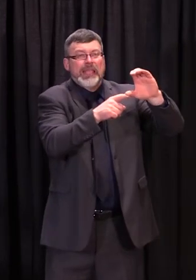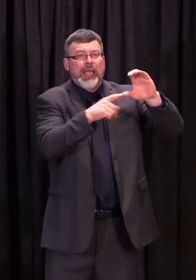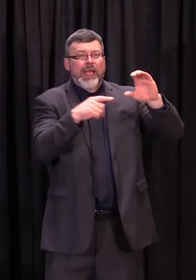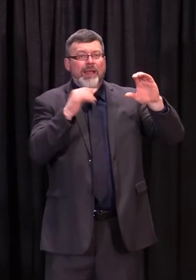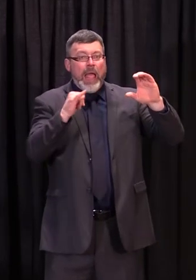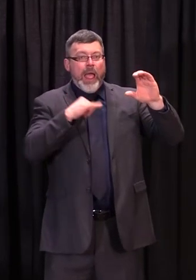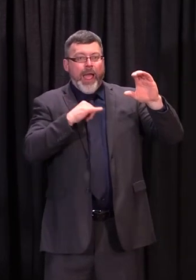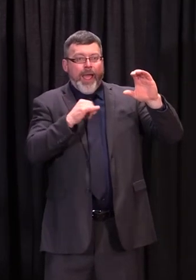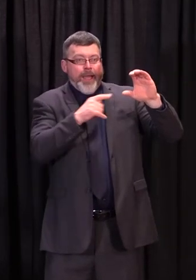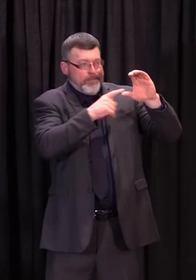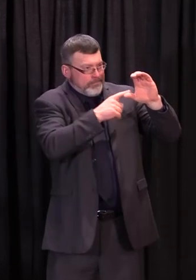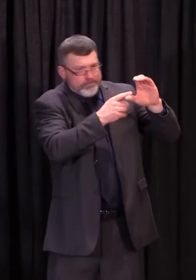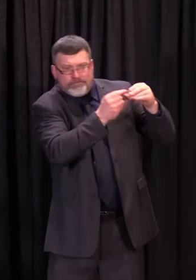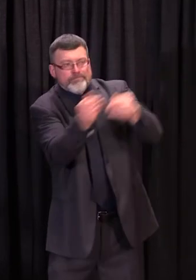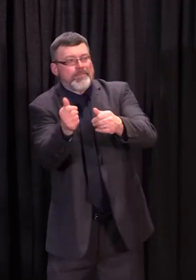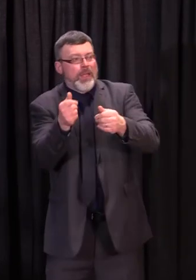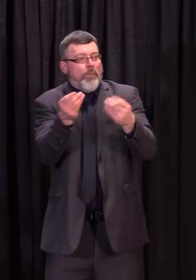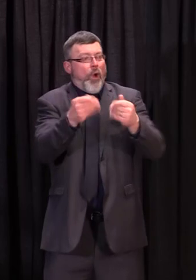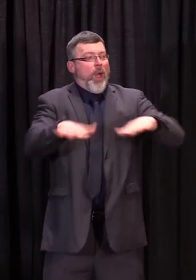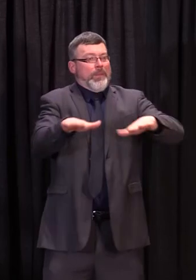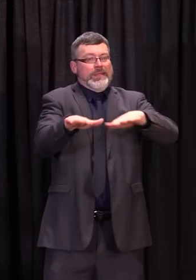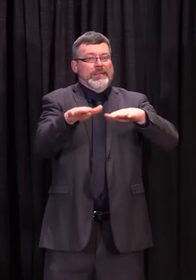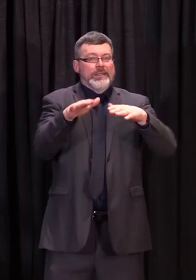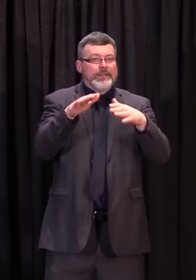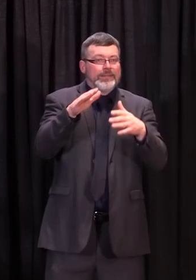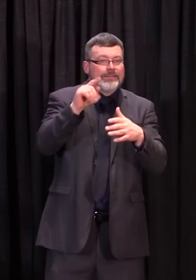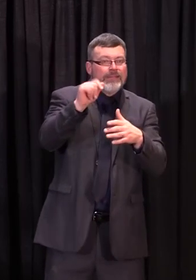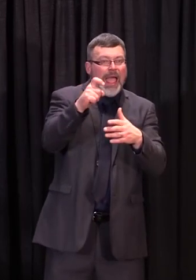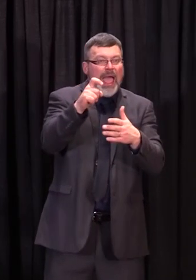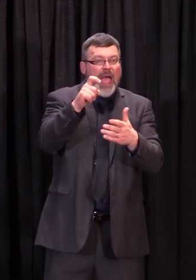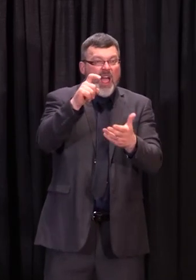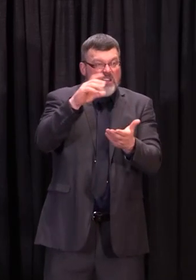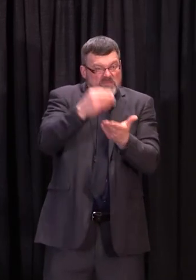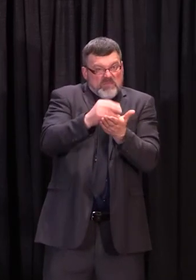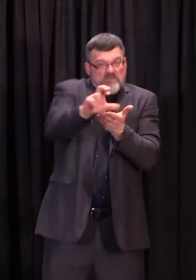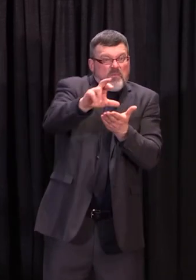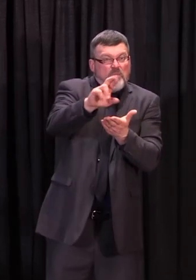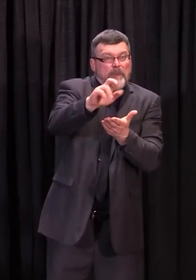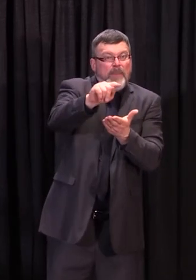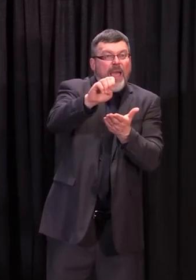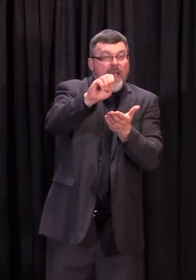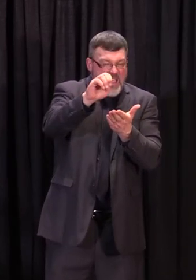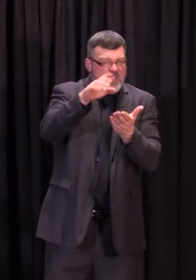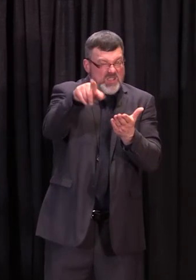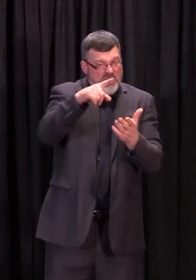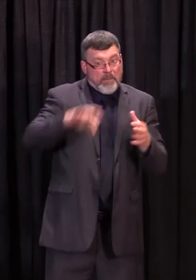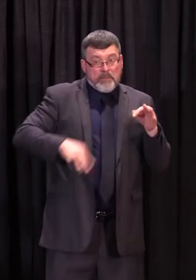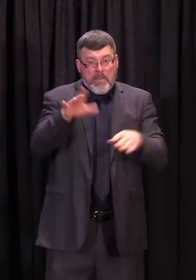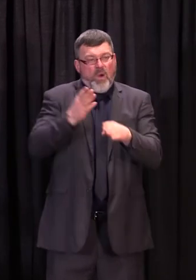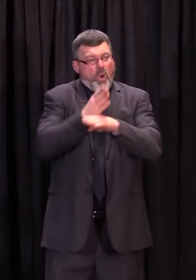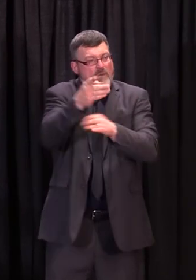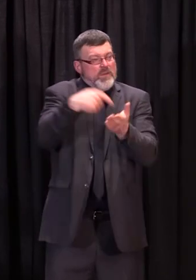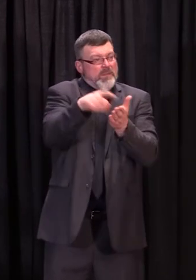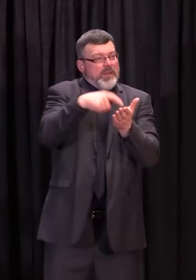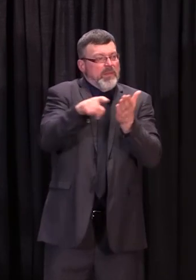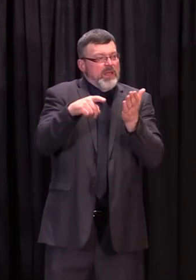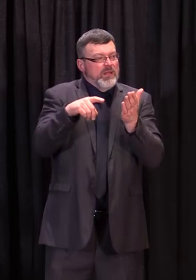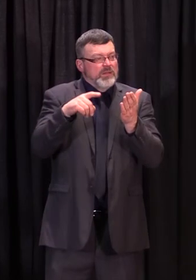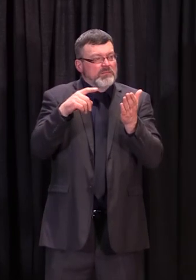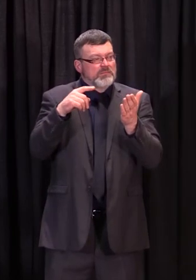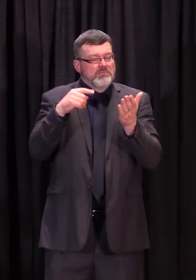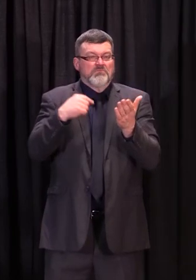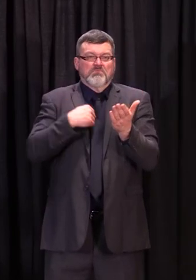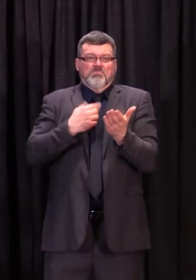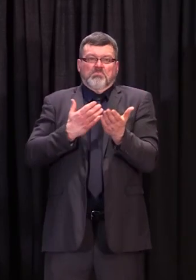rebate on what they overpaid. So let's return half of the surplus, $45 million, to